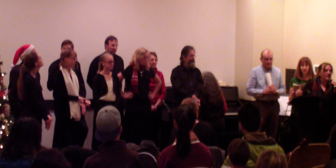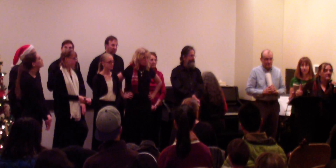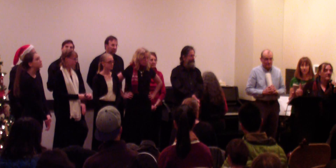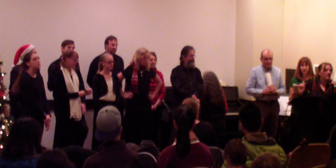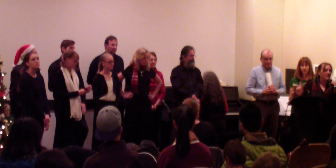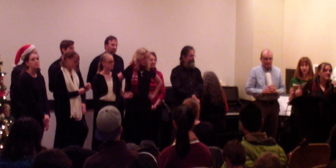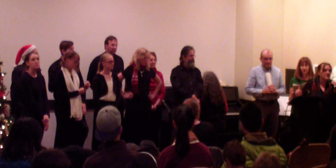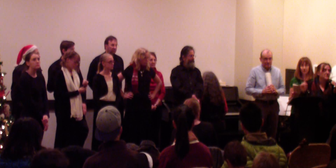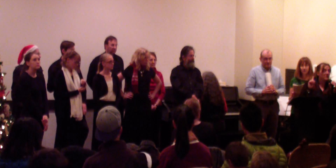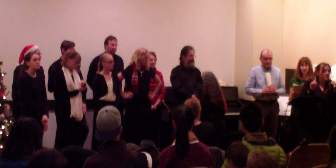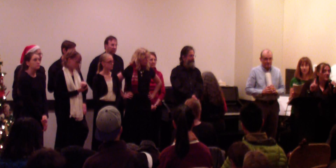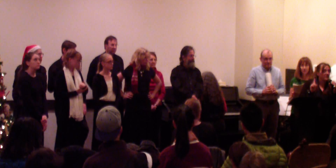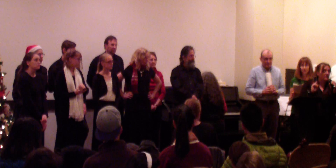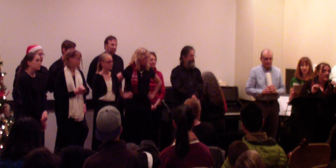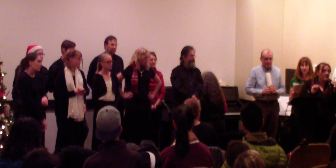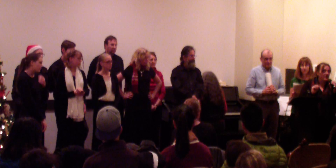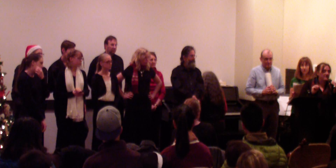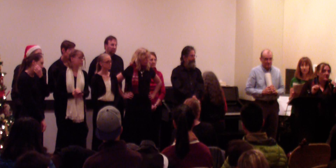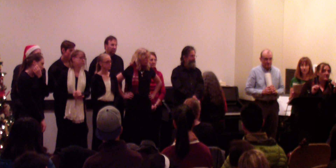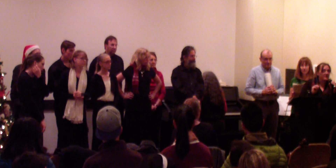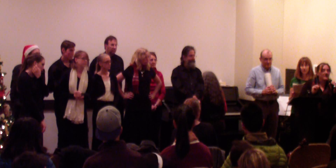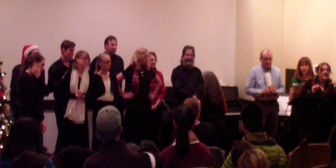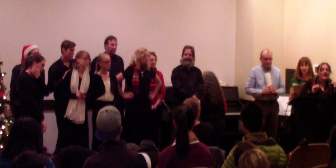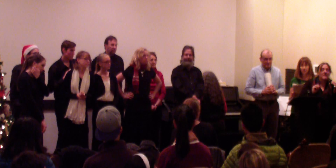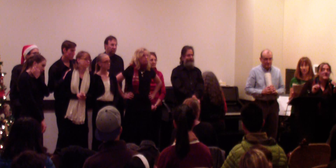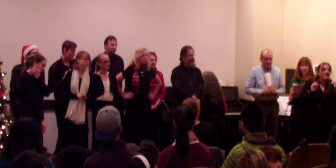and then I wanted to teach you one more thing while we have our lights up, and